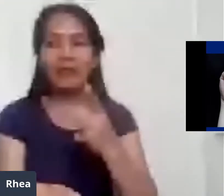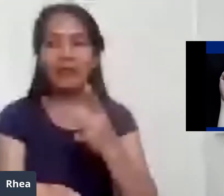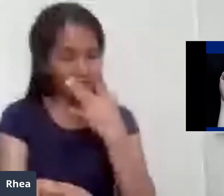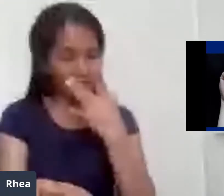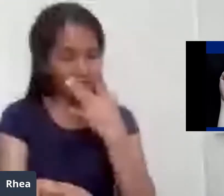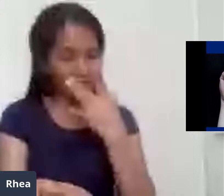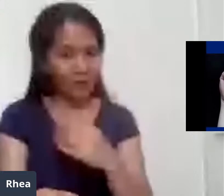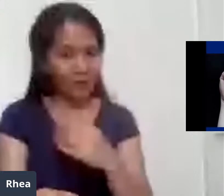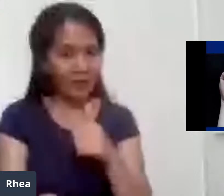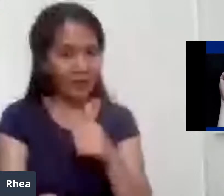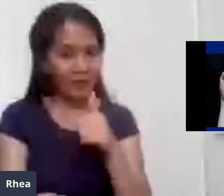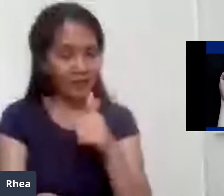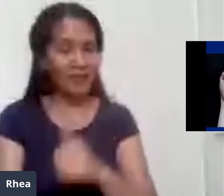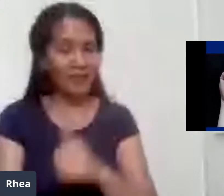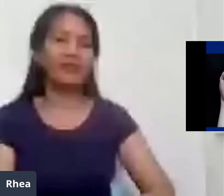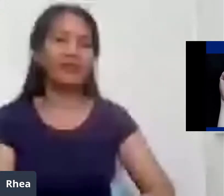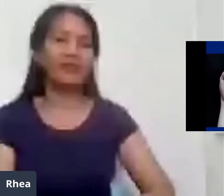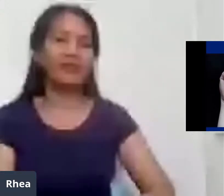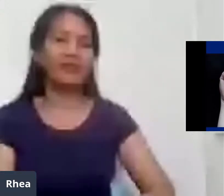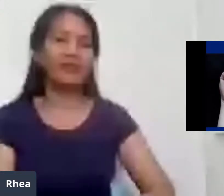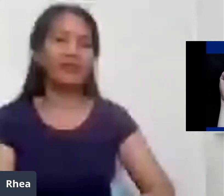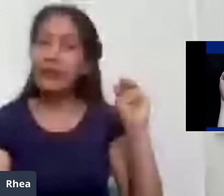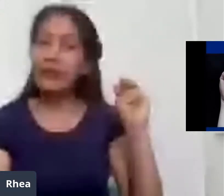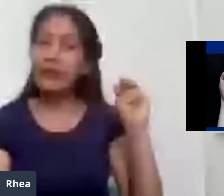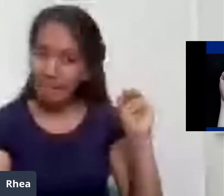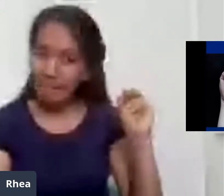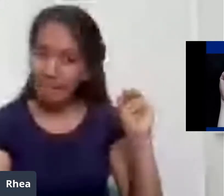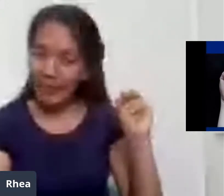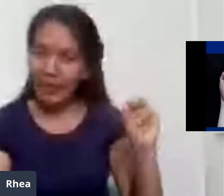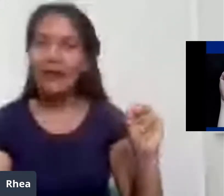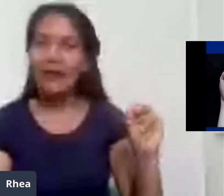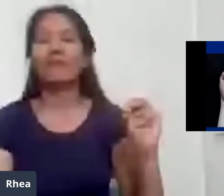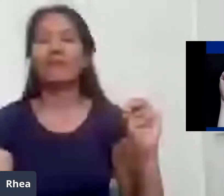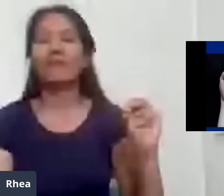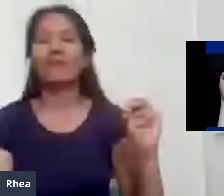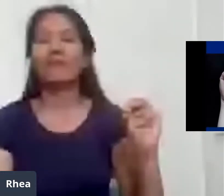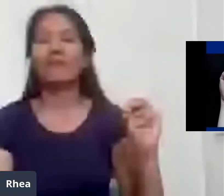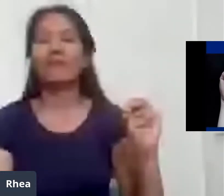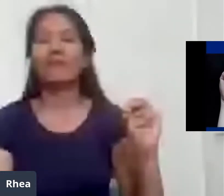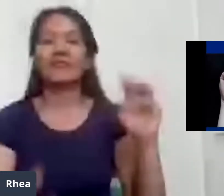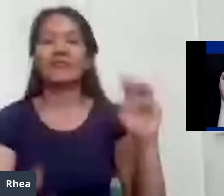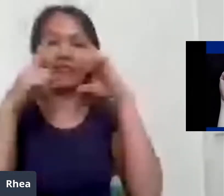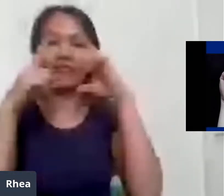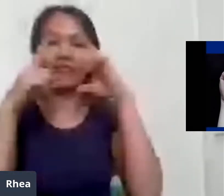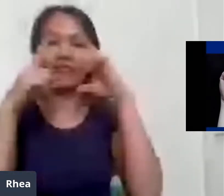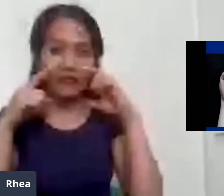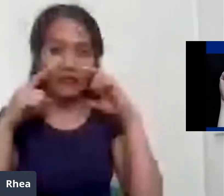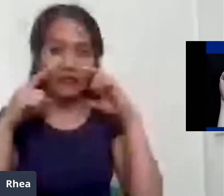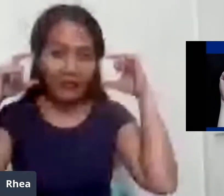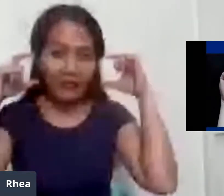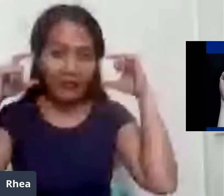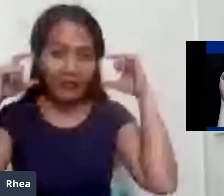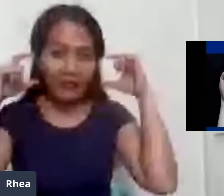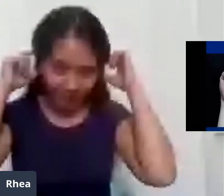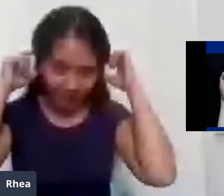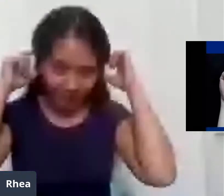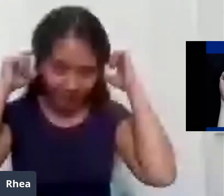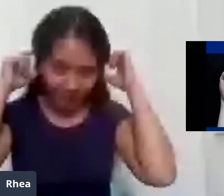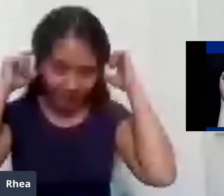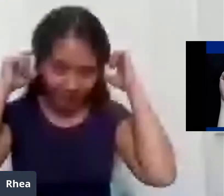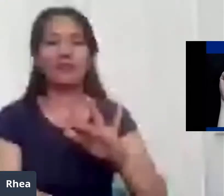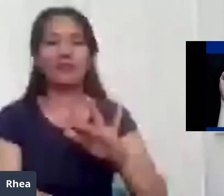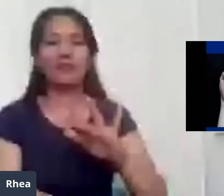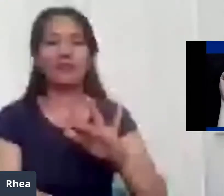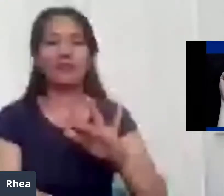Medicine. Okay? This is letter M. Stand for